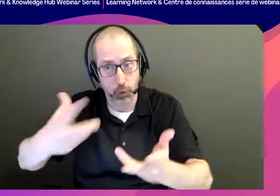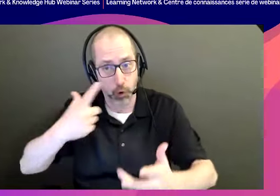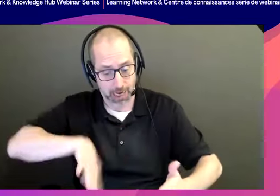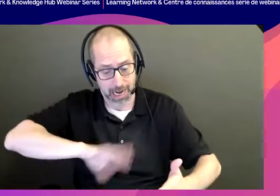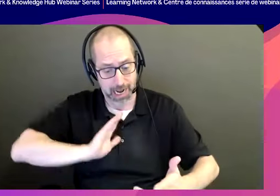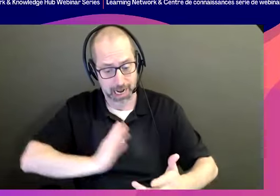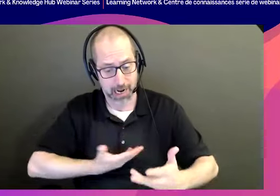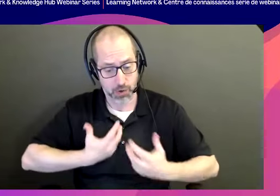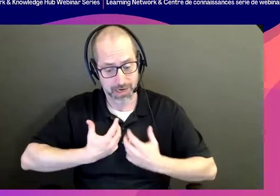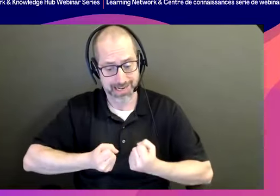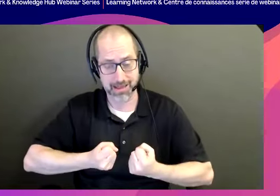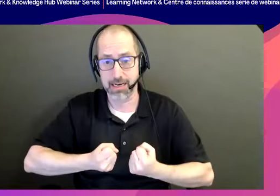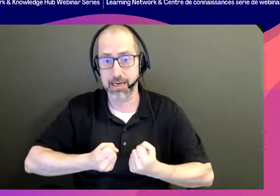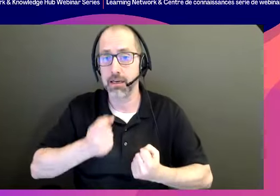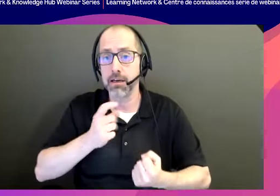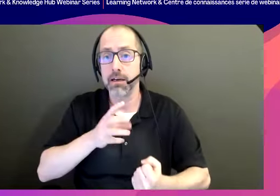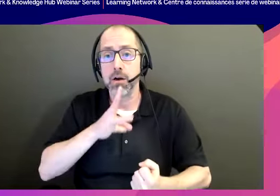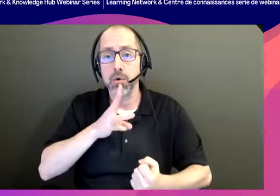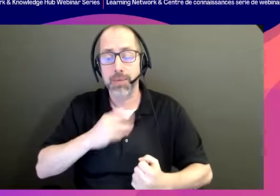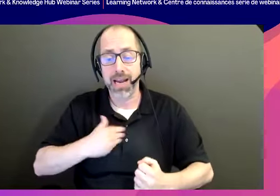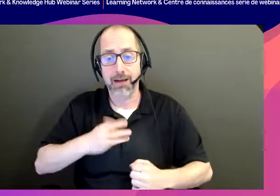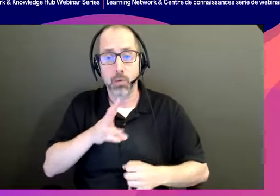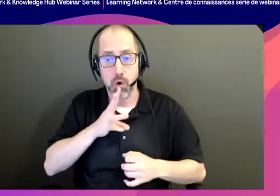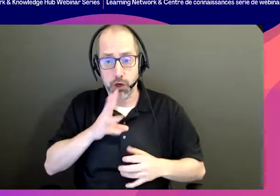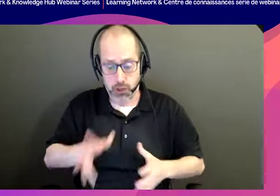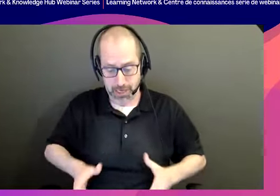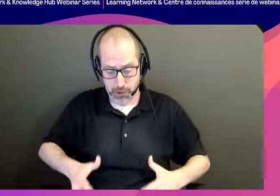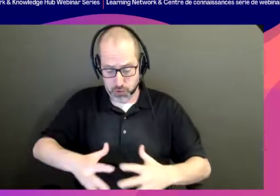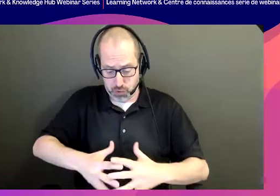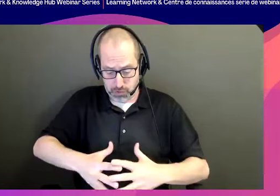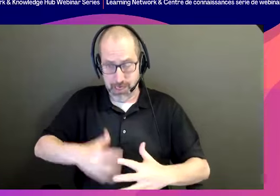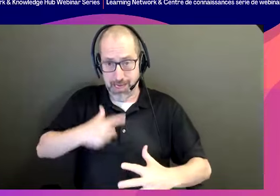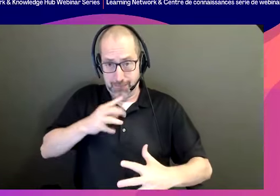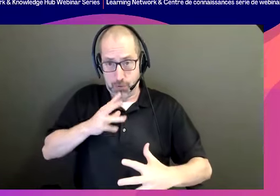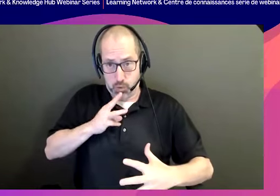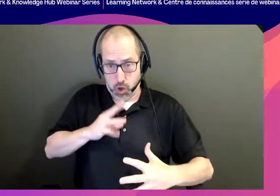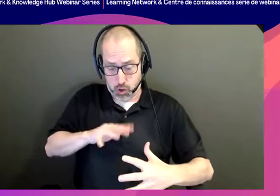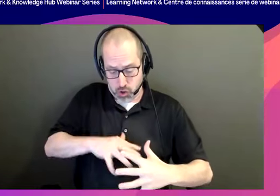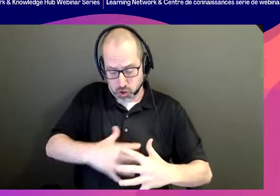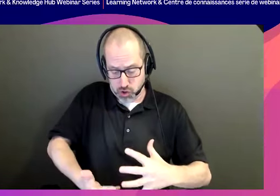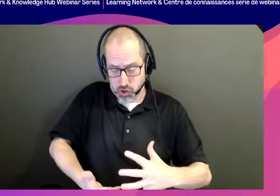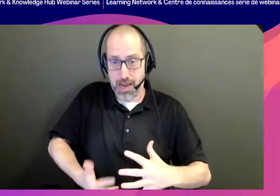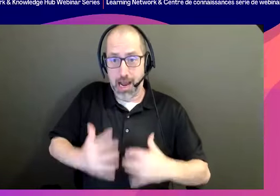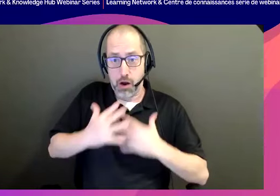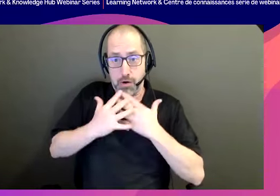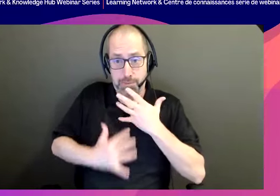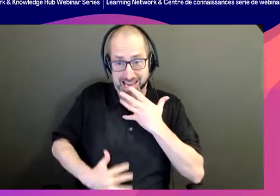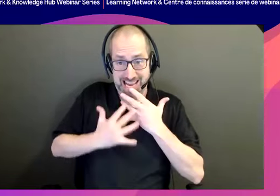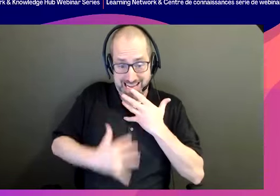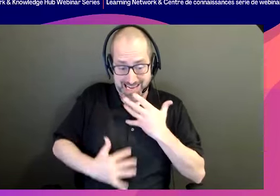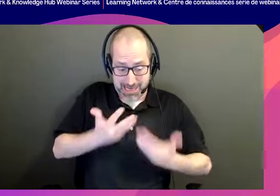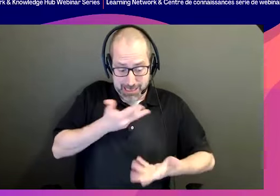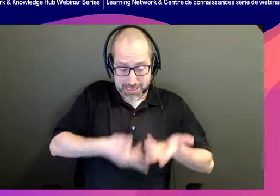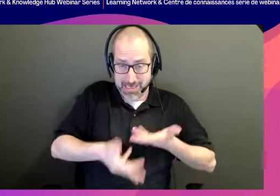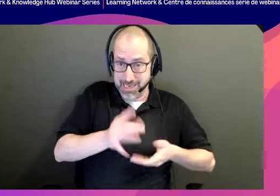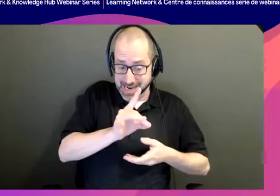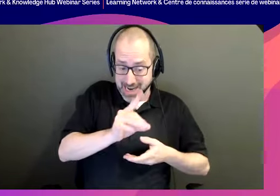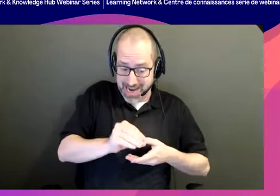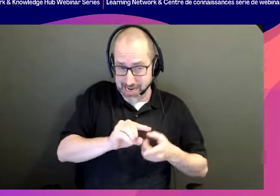women carry waters in their uterus when they're carrying a baby. Our blood is made of 80-90% water, something like